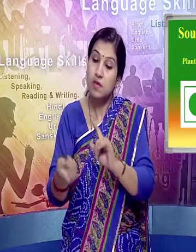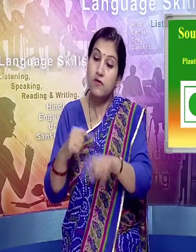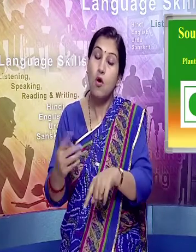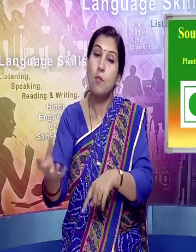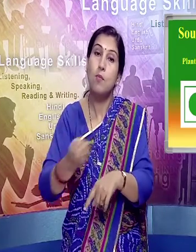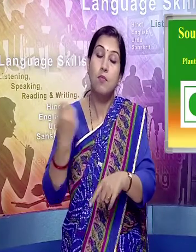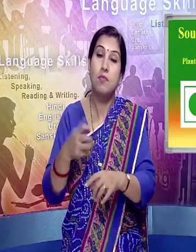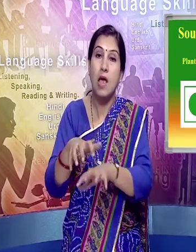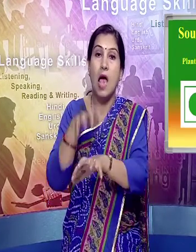the animal food.